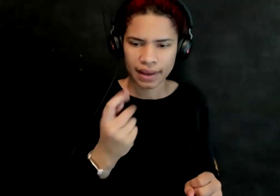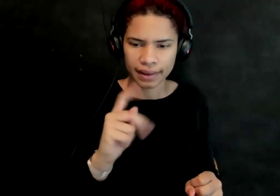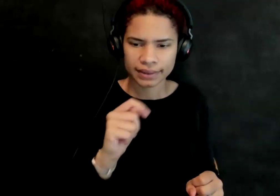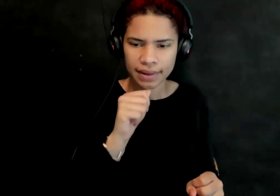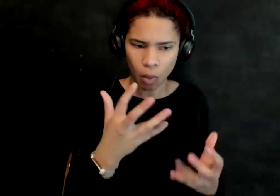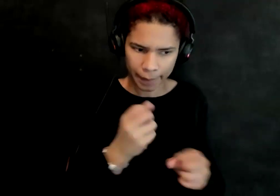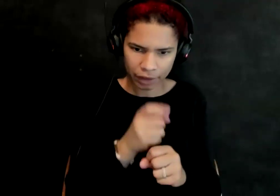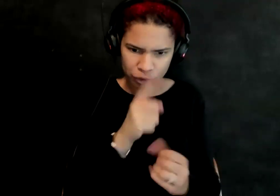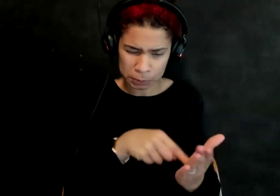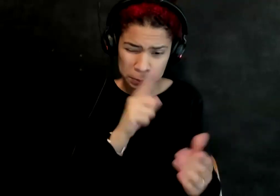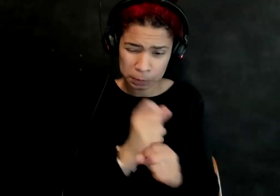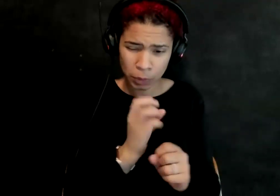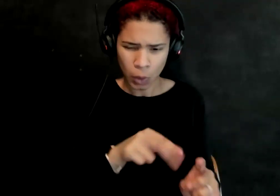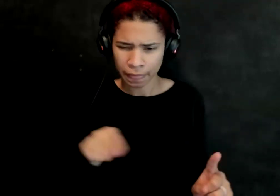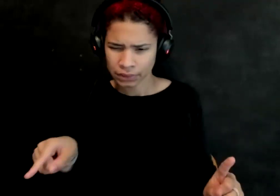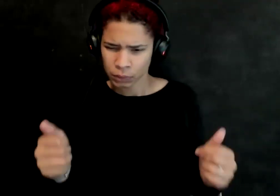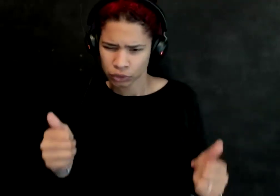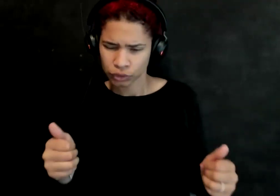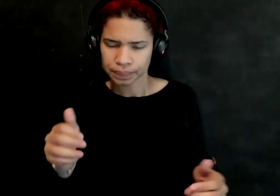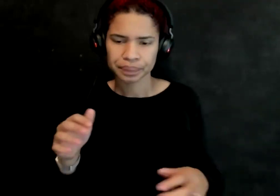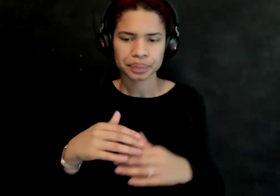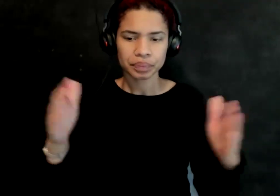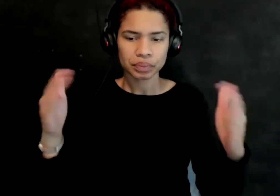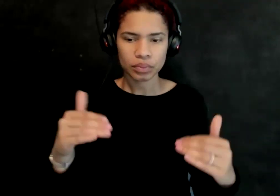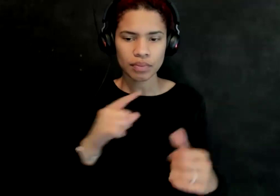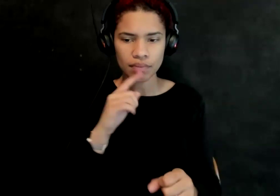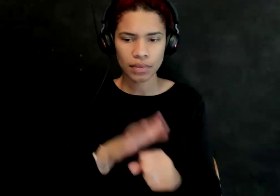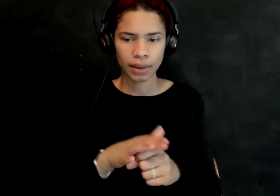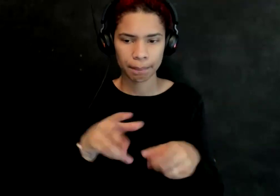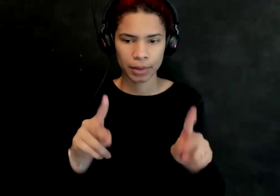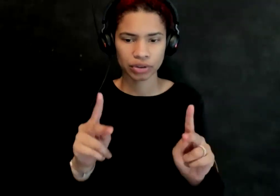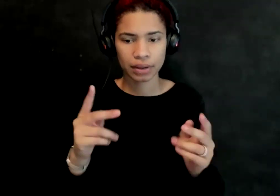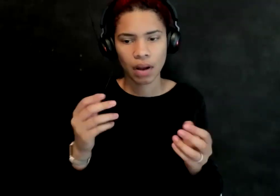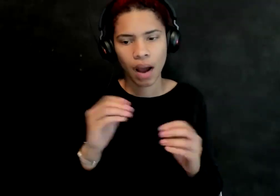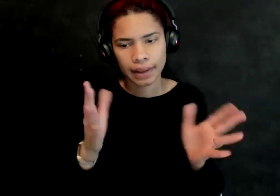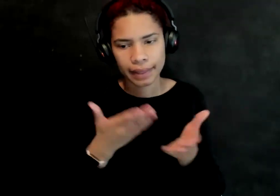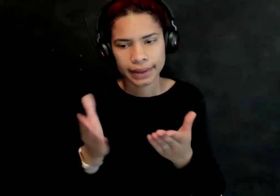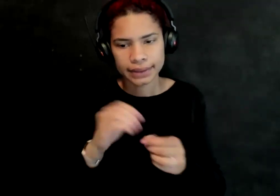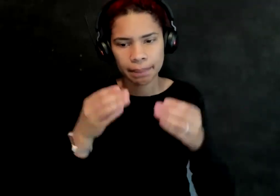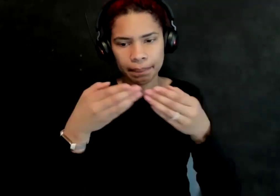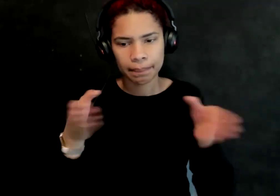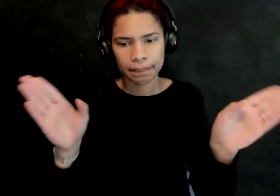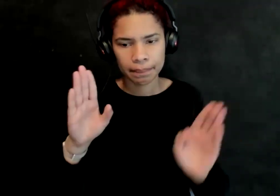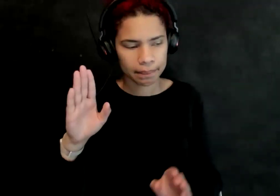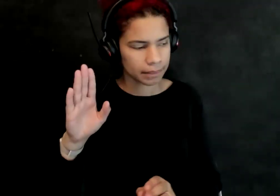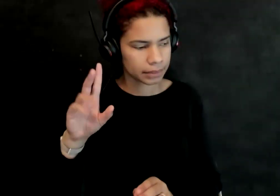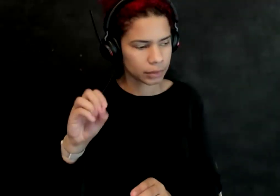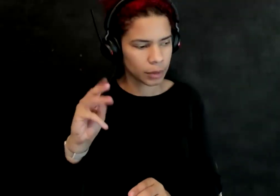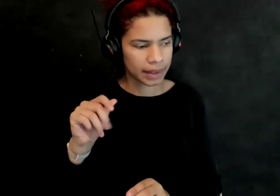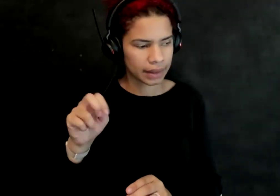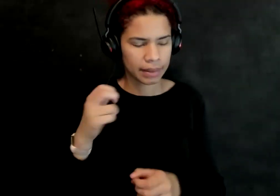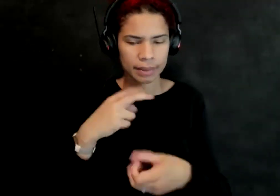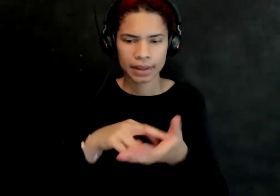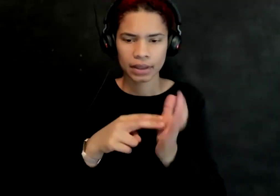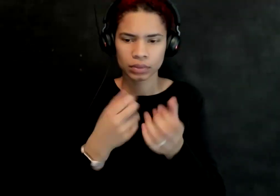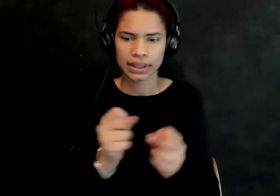course you want to confirm permissions. Now, obviously prioritizing things that are in the public domain, it saves you a lot of trouble. But if there's something